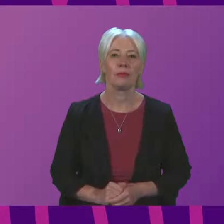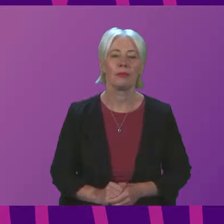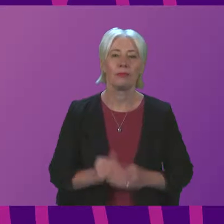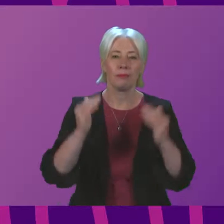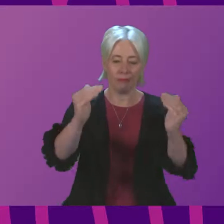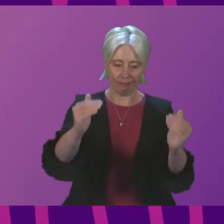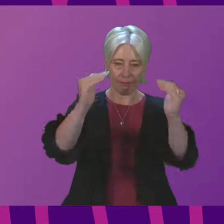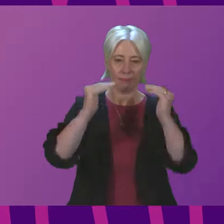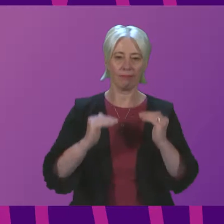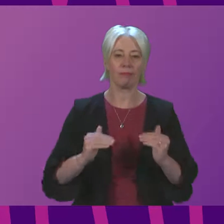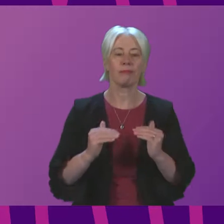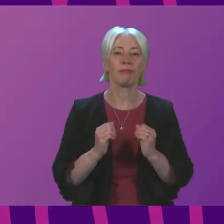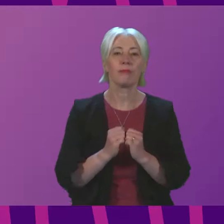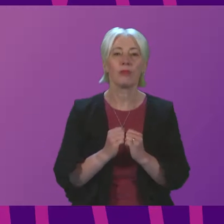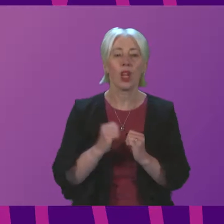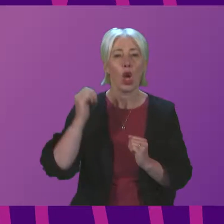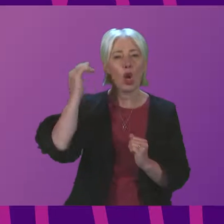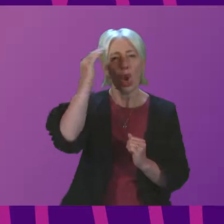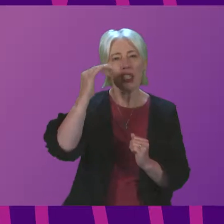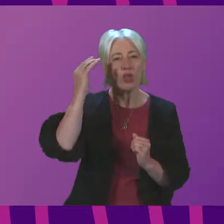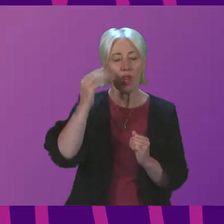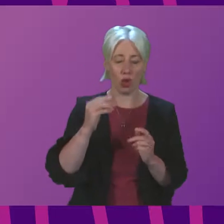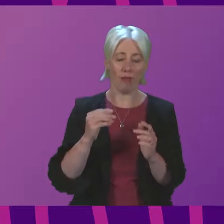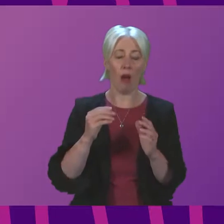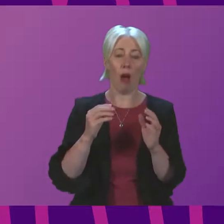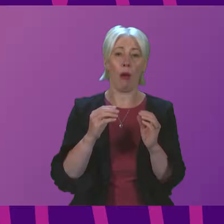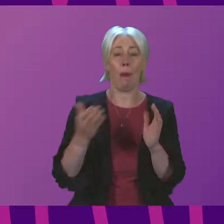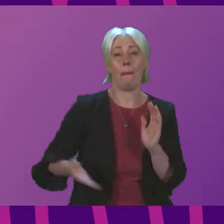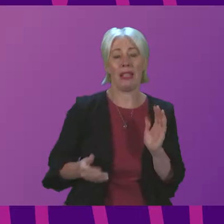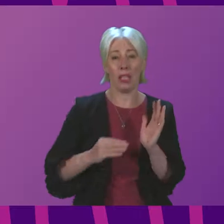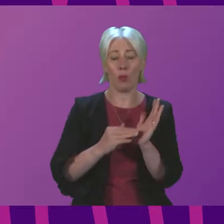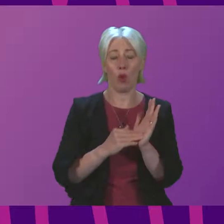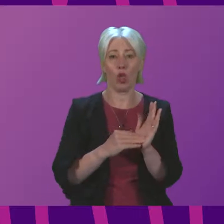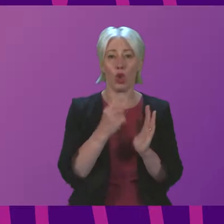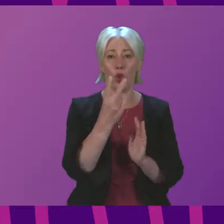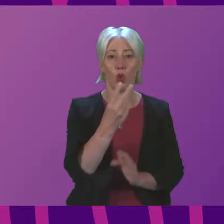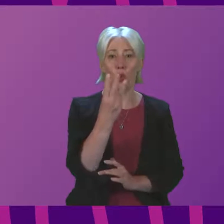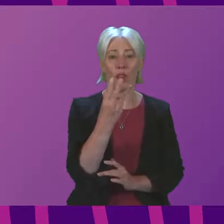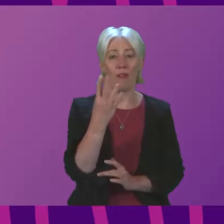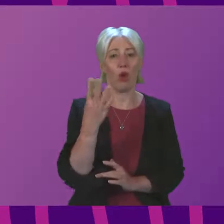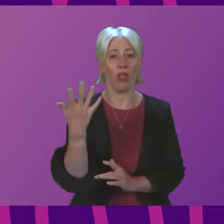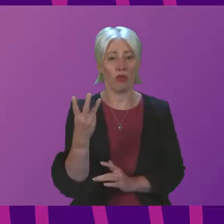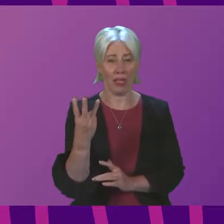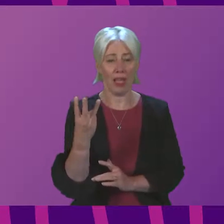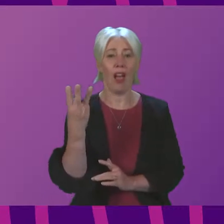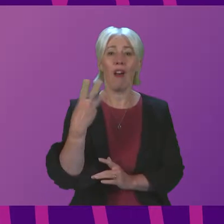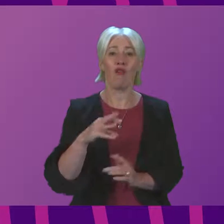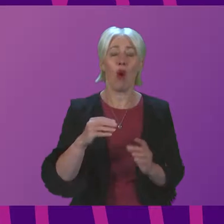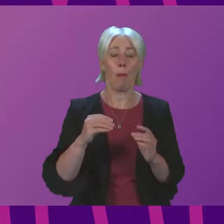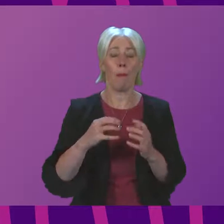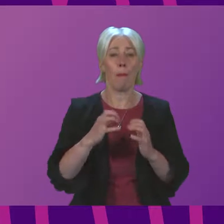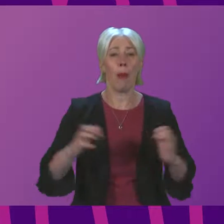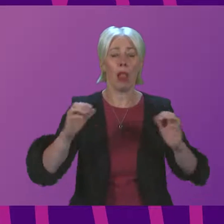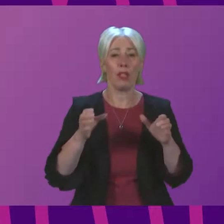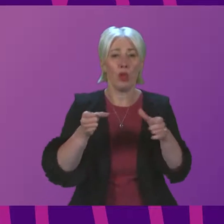The next item of business is consideration of business motion 2343 in the name of George Adam on behalf of the Parliamentary Bureau,